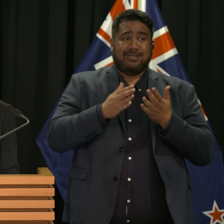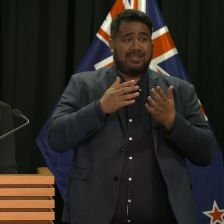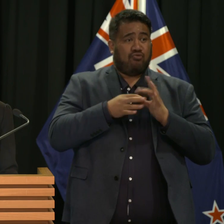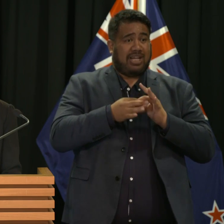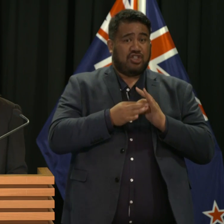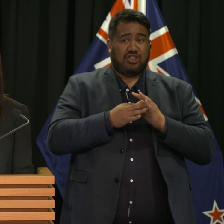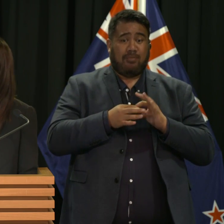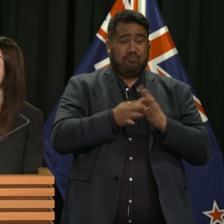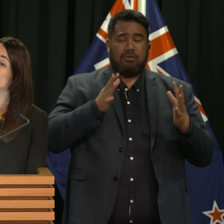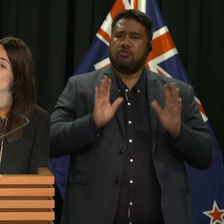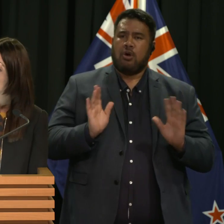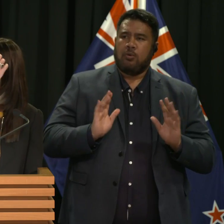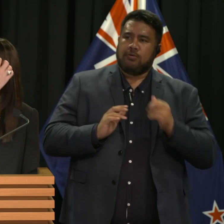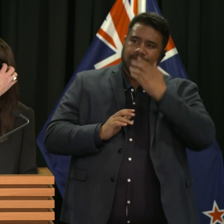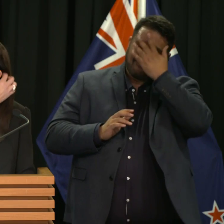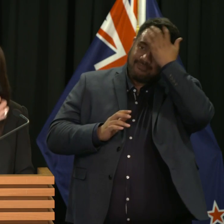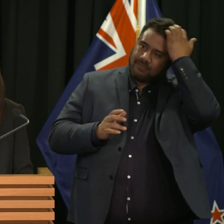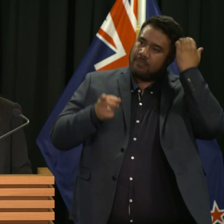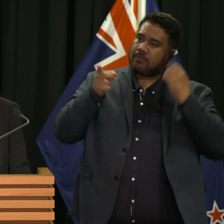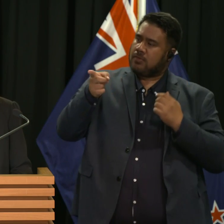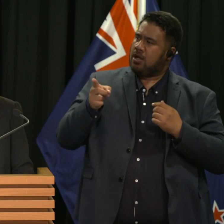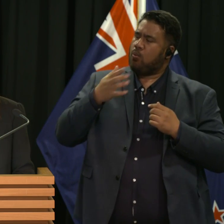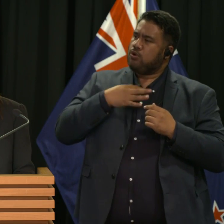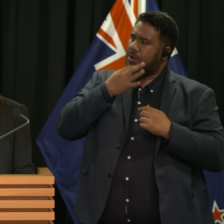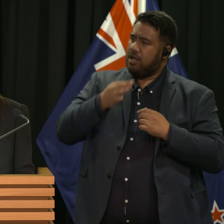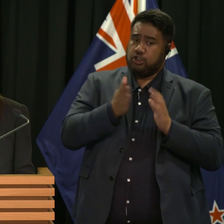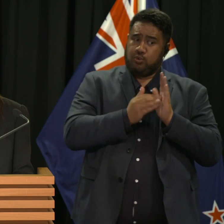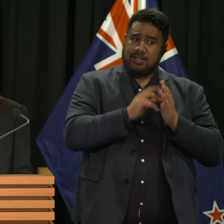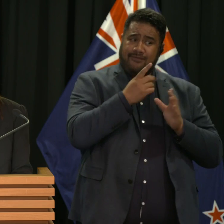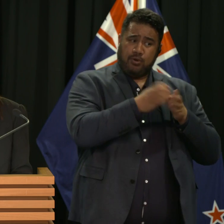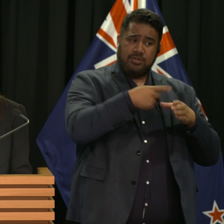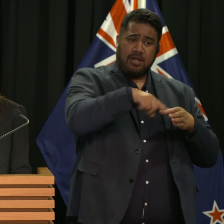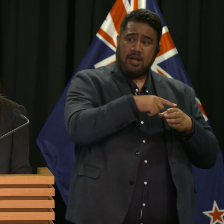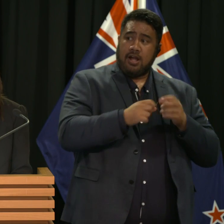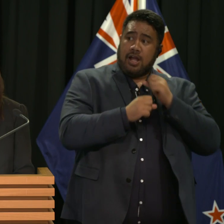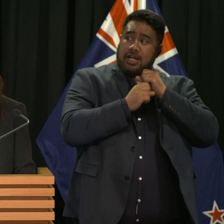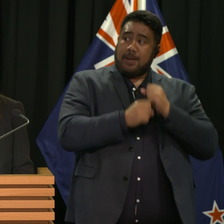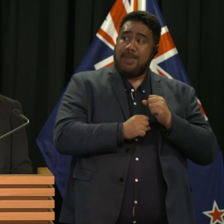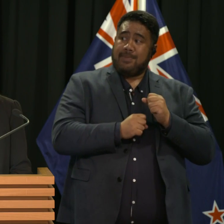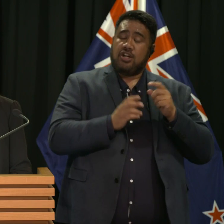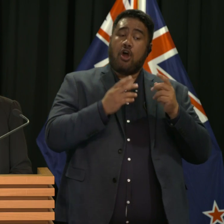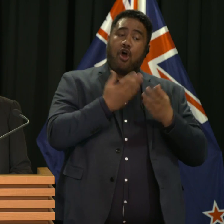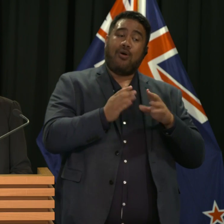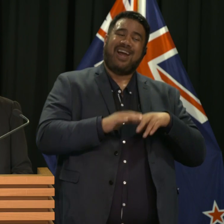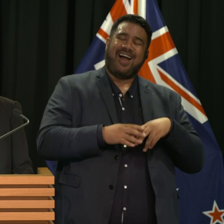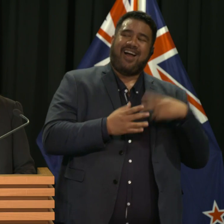relationship. Have you got a commitment from New Zealand to support on something else, given they have chosen not to support you on